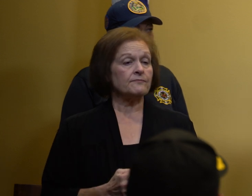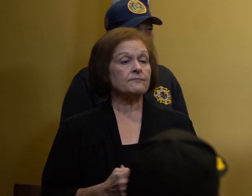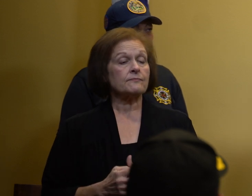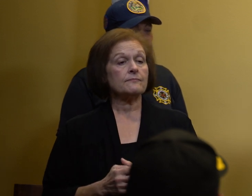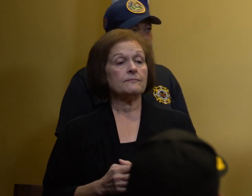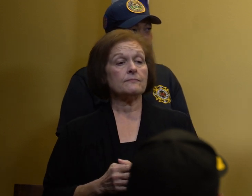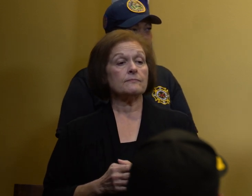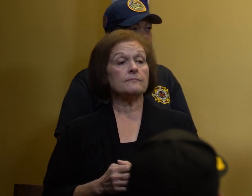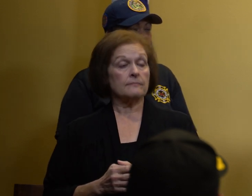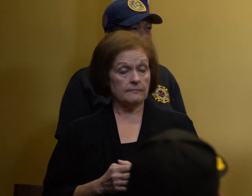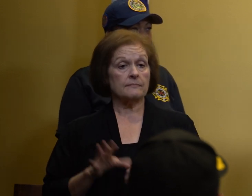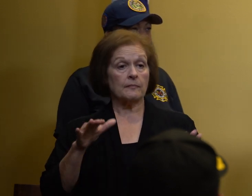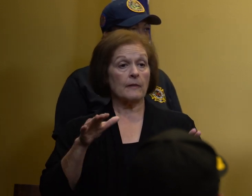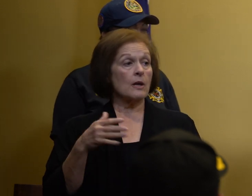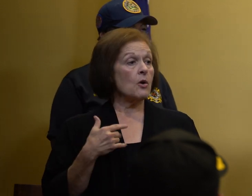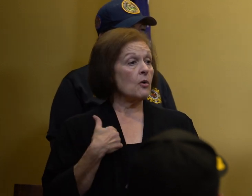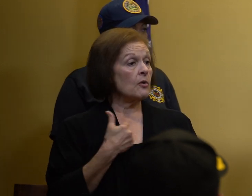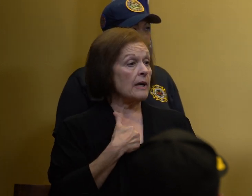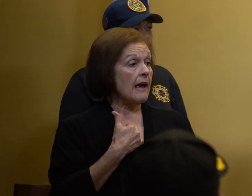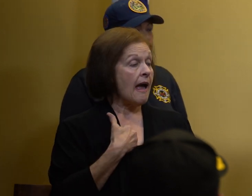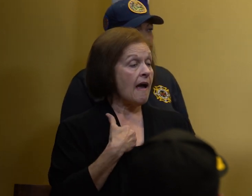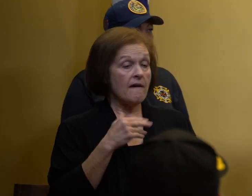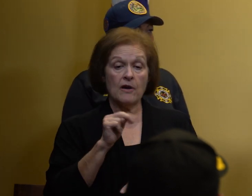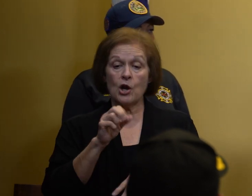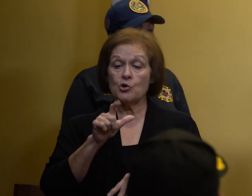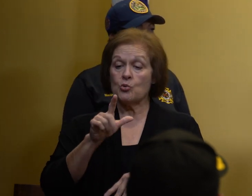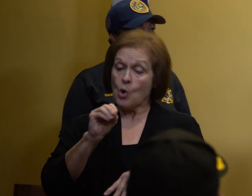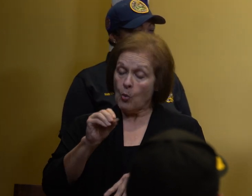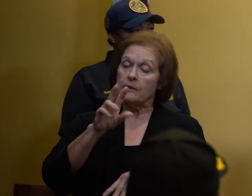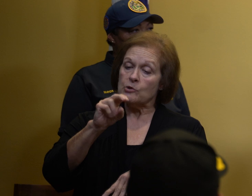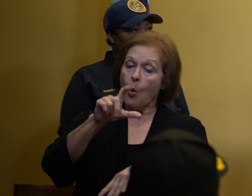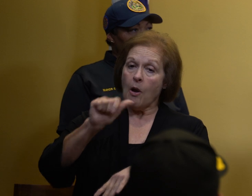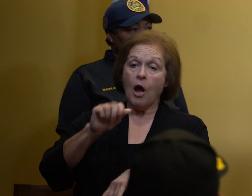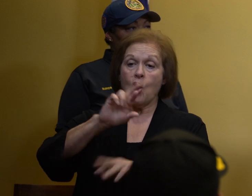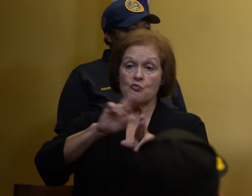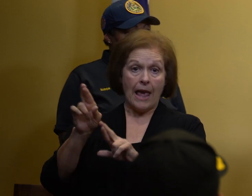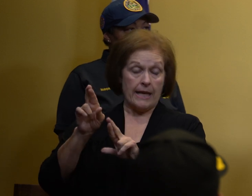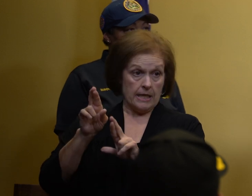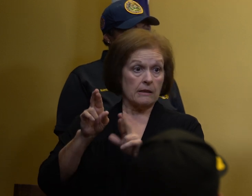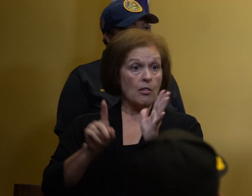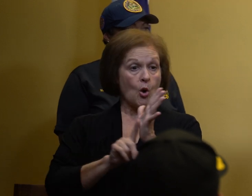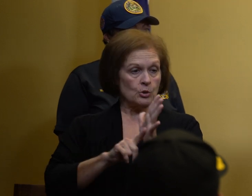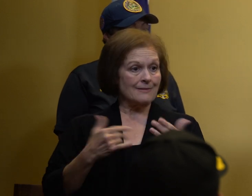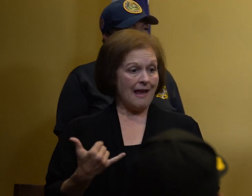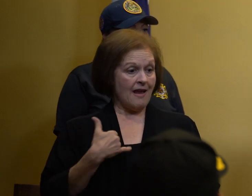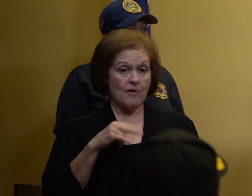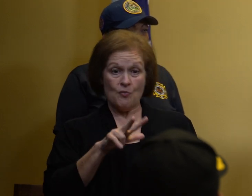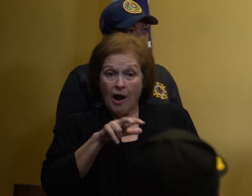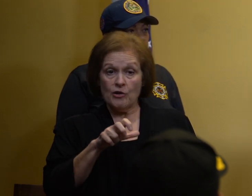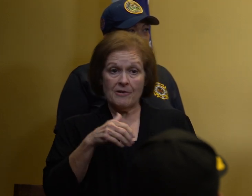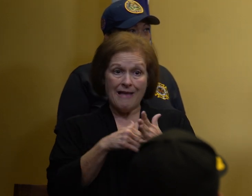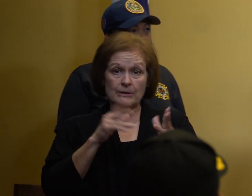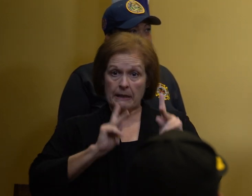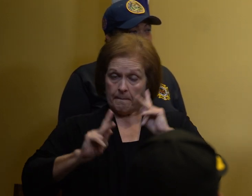had quite a bit of interest in NOHSEP emergency alerts, which is always heartening to us. We have over 300,000